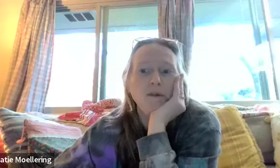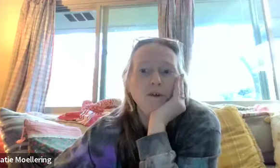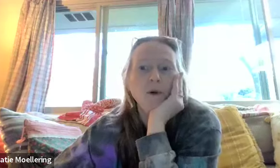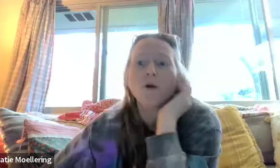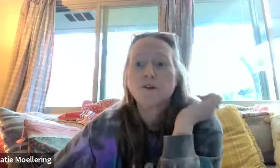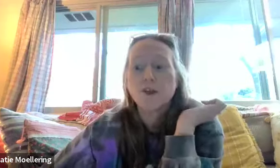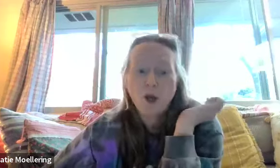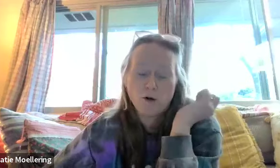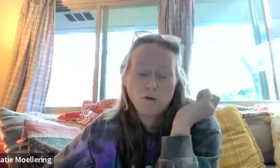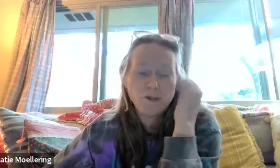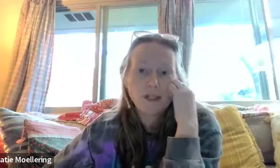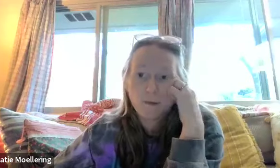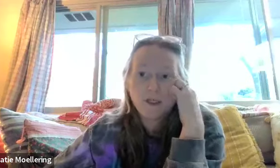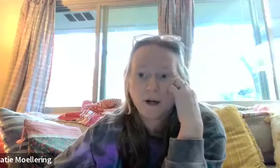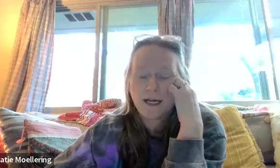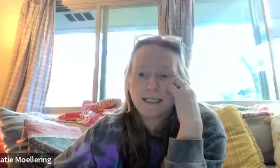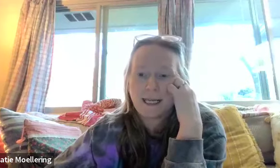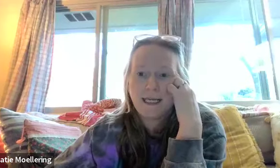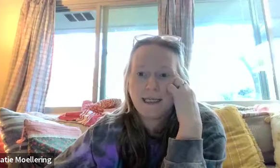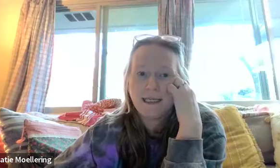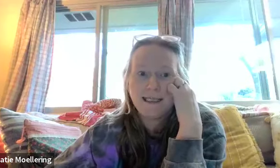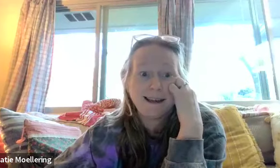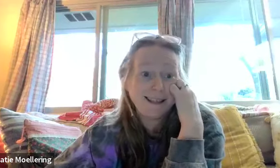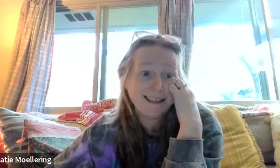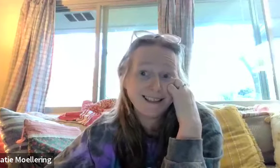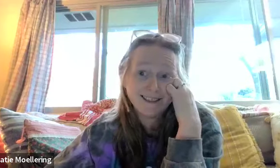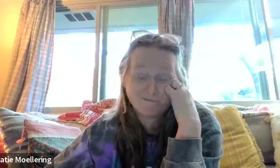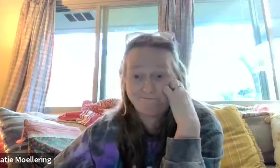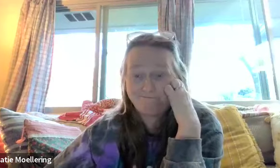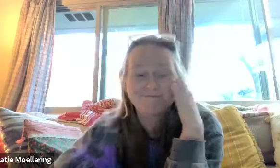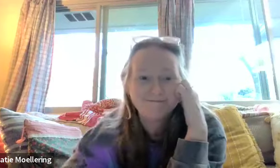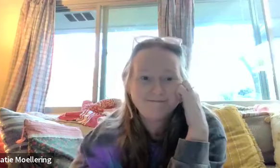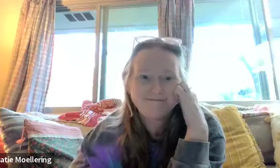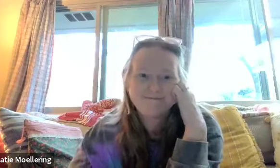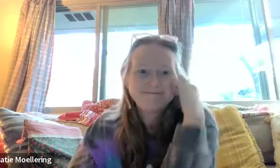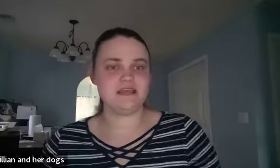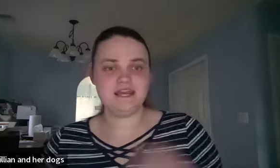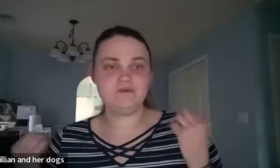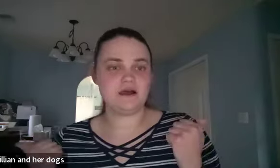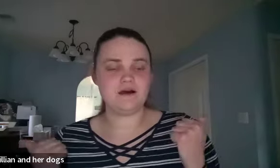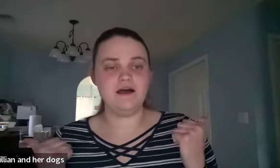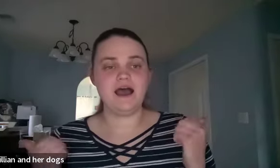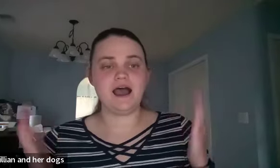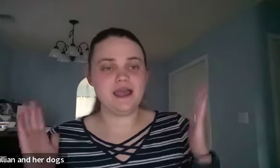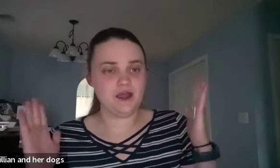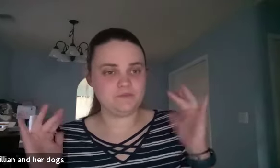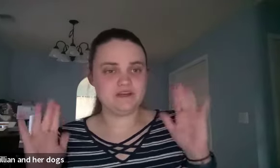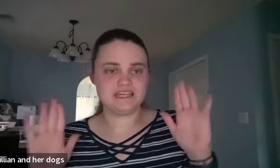if you'll go over those, that would be great. And I think that's it. All That's righty. all. Well, I hope you guys have